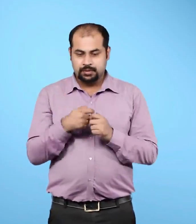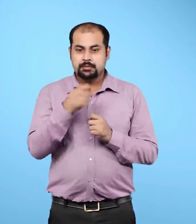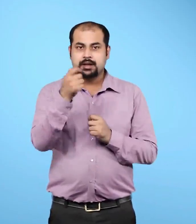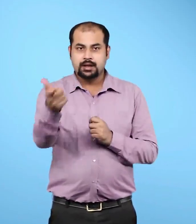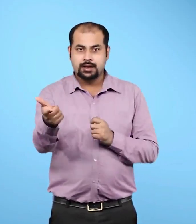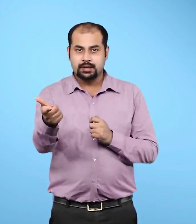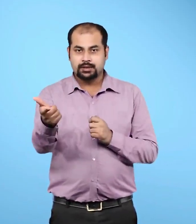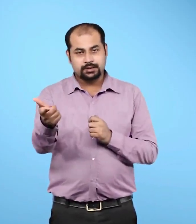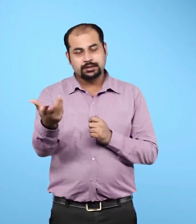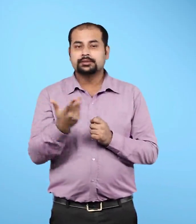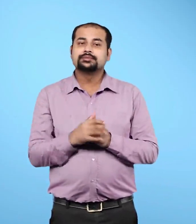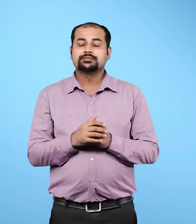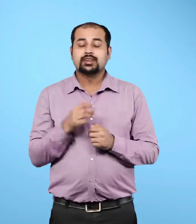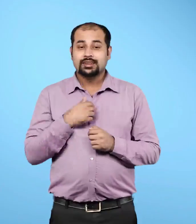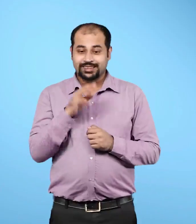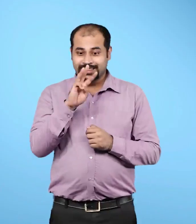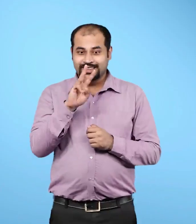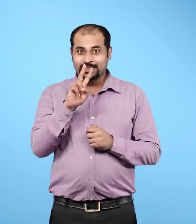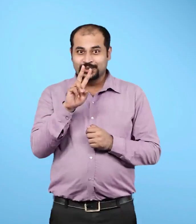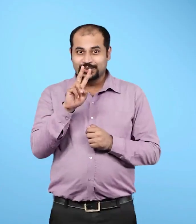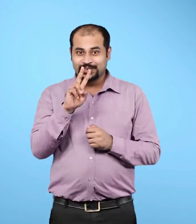How much money is left with him?